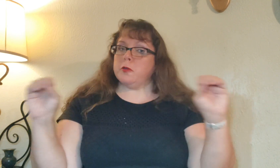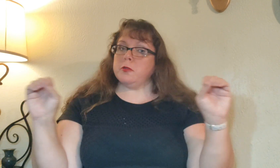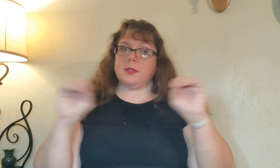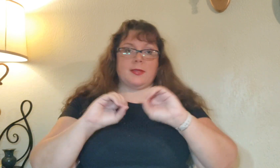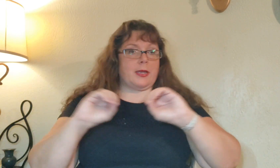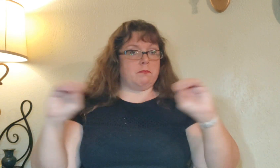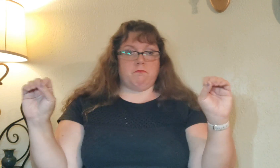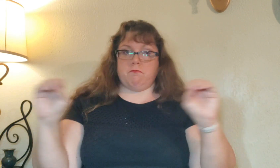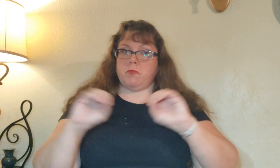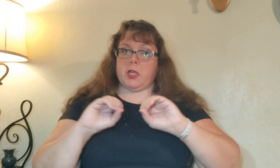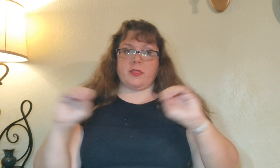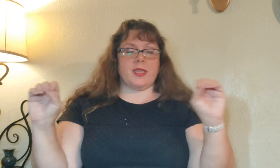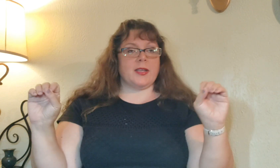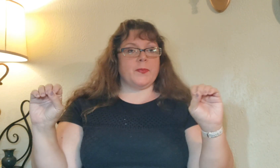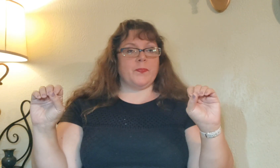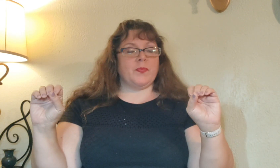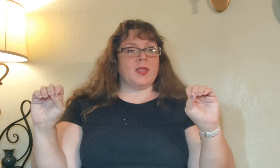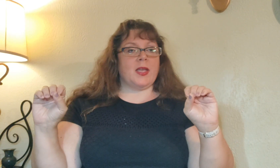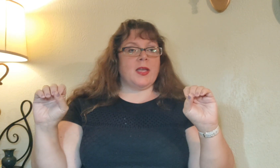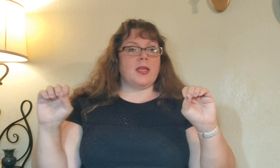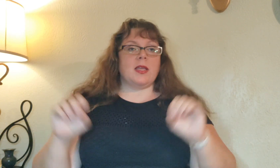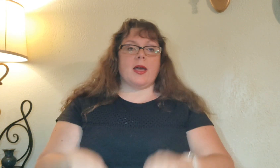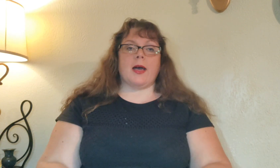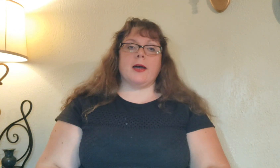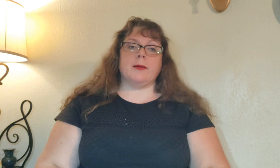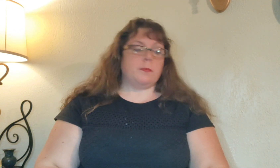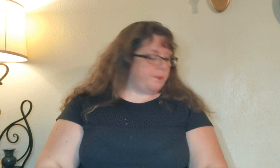O's, it's like nothing. And